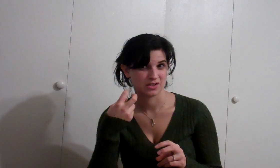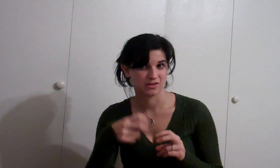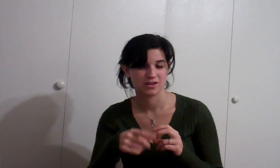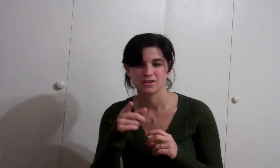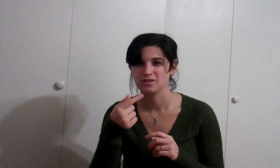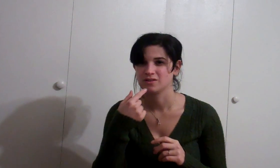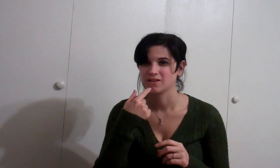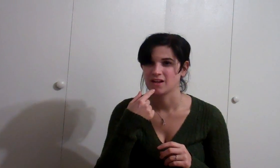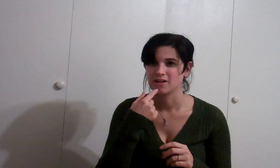vulnerable?